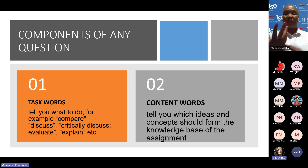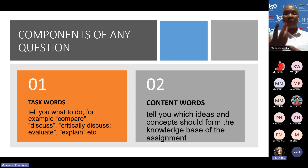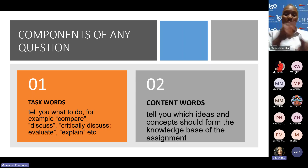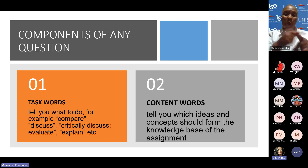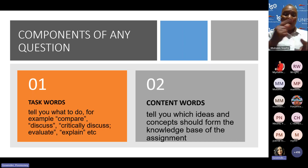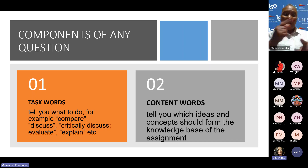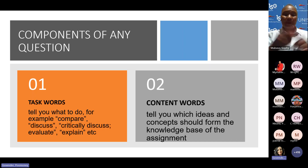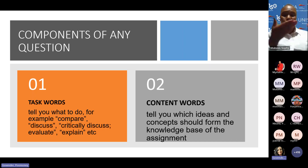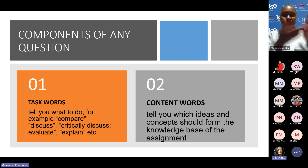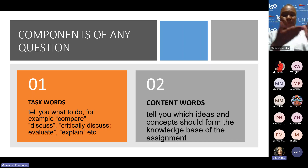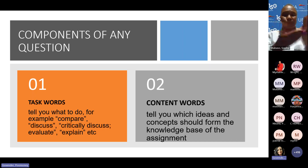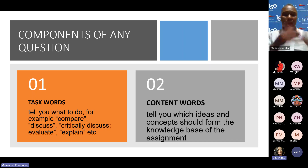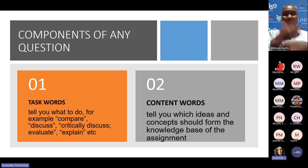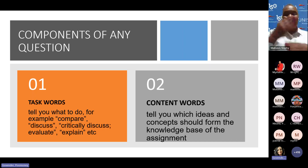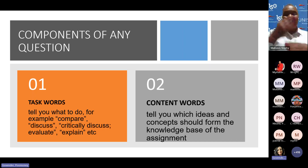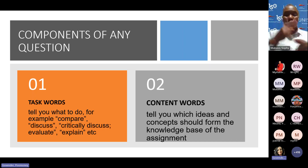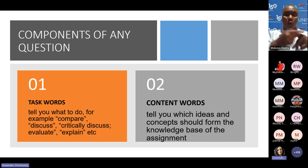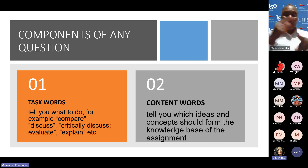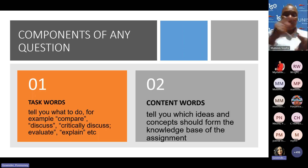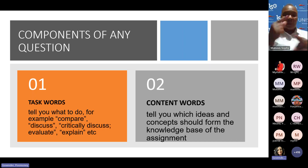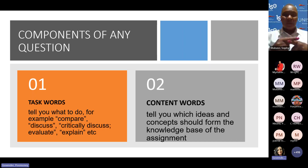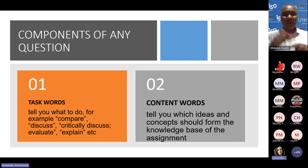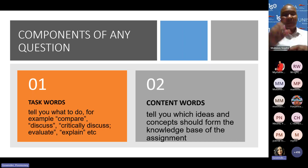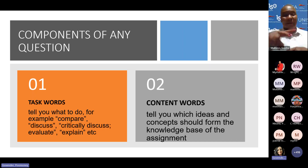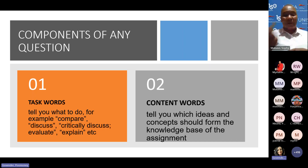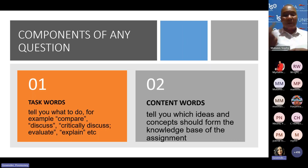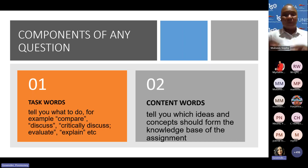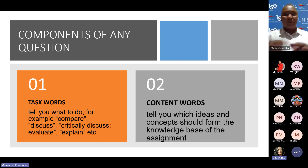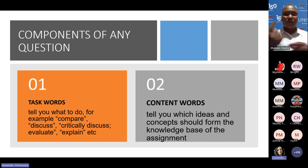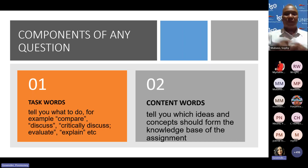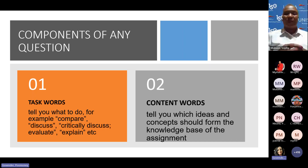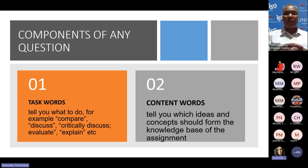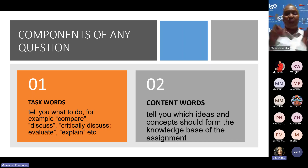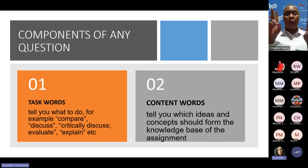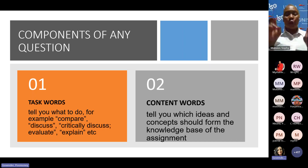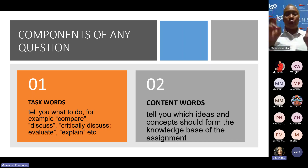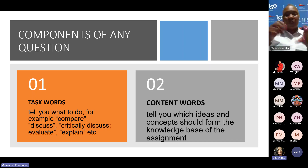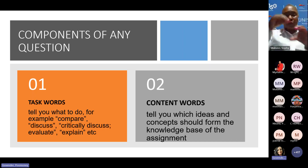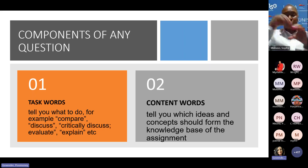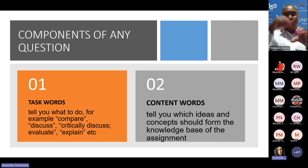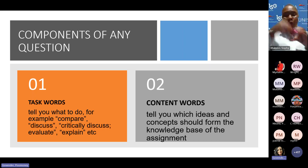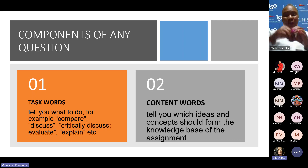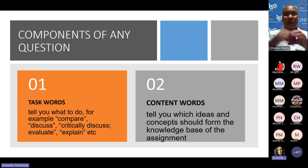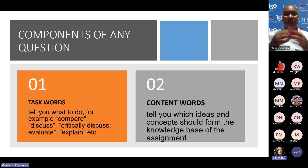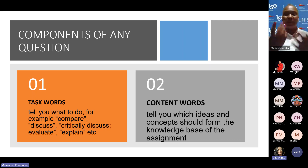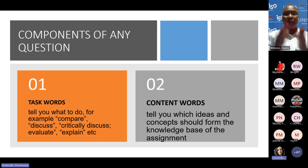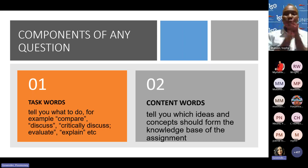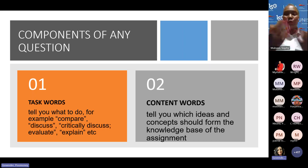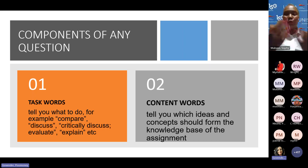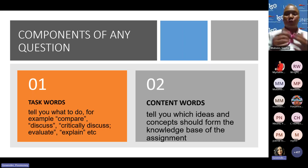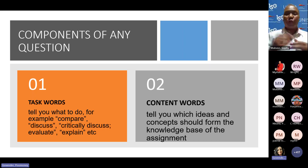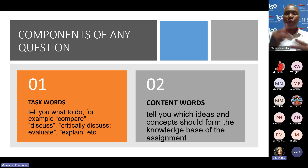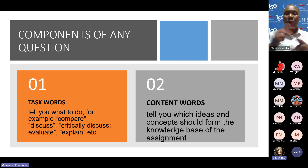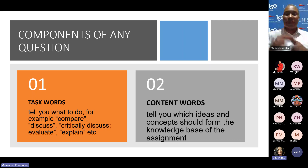One is called the task words, and the other is called the content words. Now, with the task